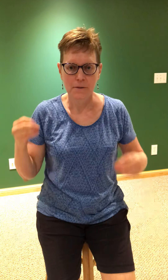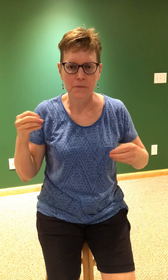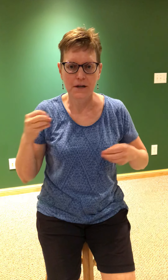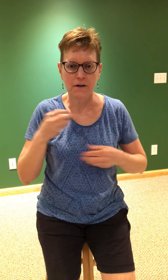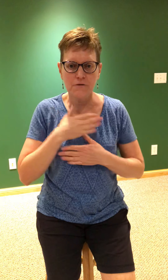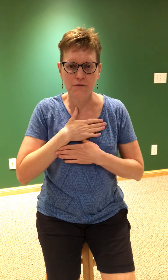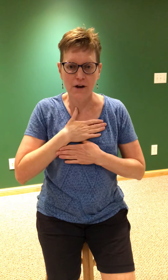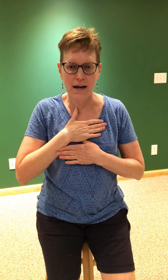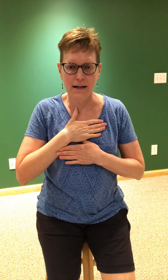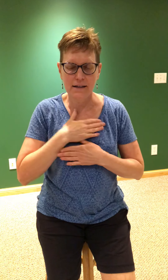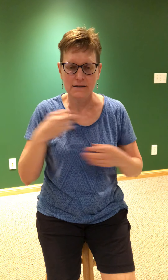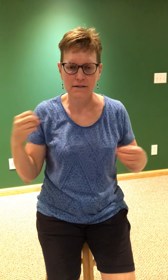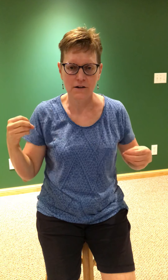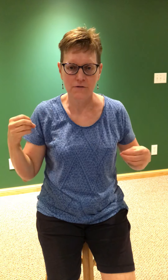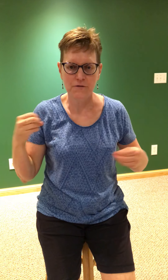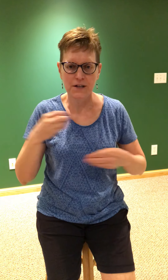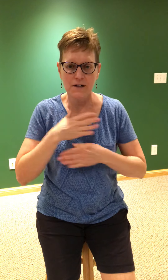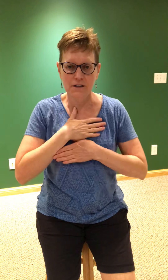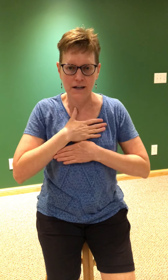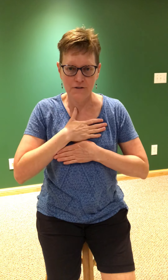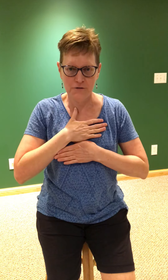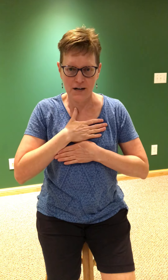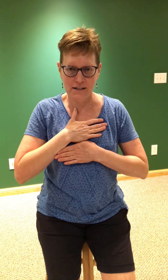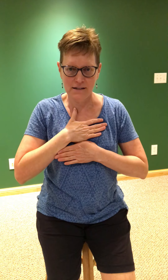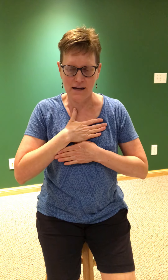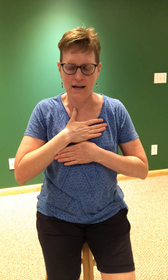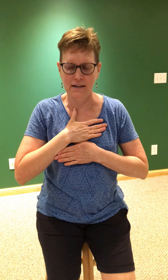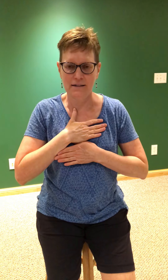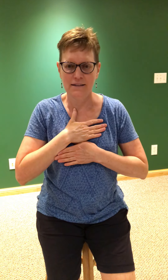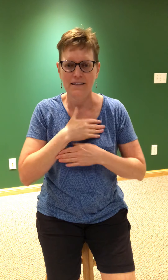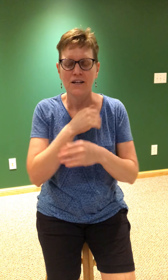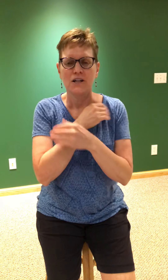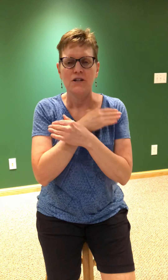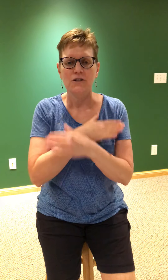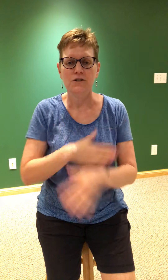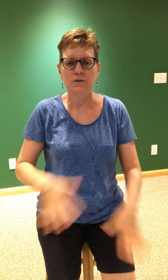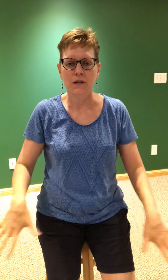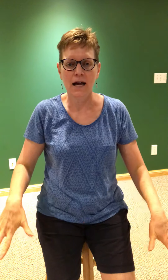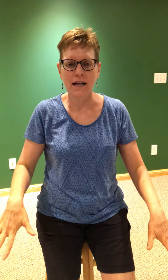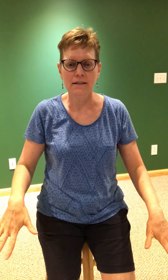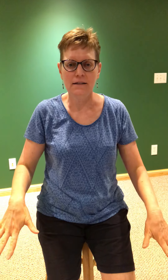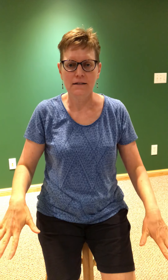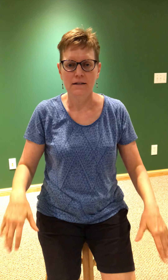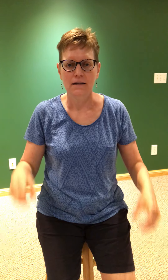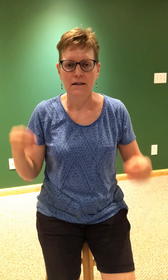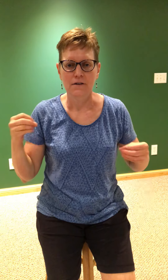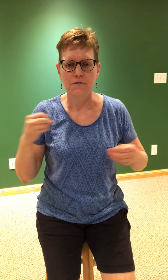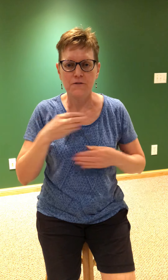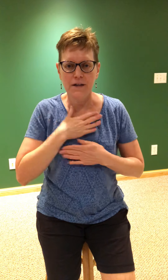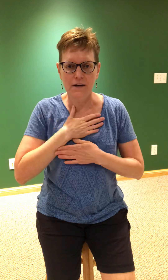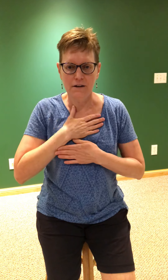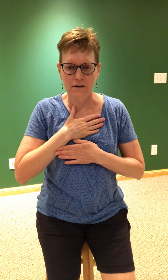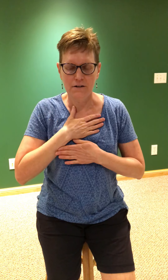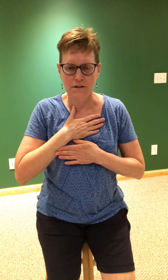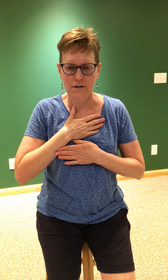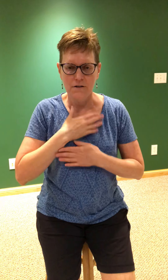be afraid. This is our fear and afraid sign. Do not fear,